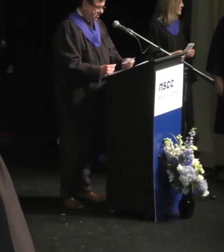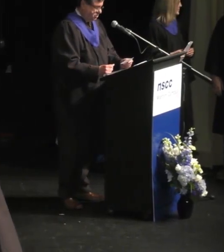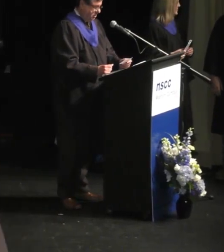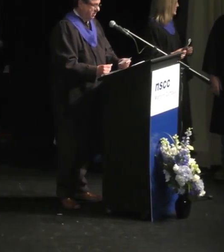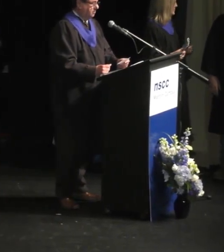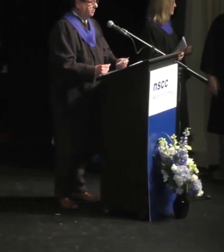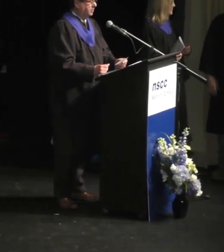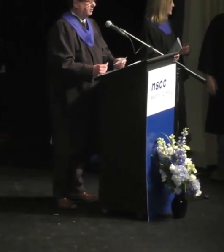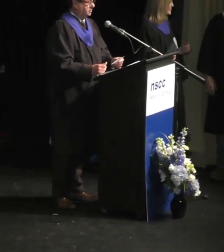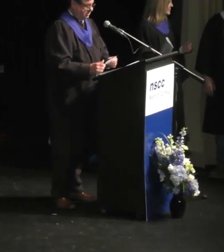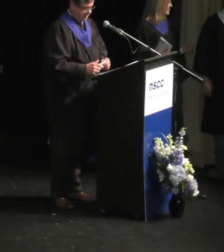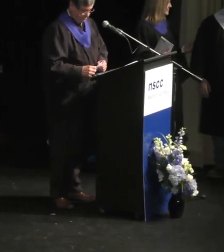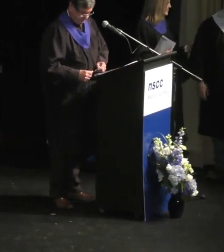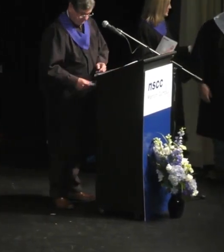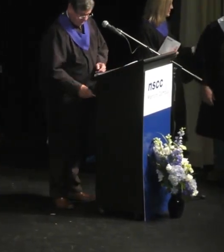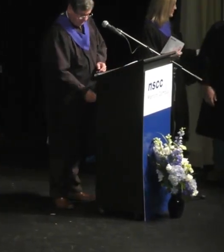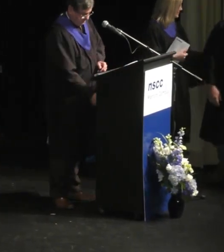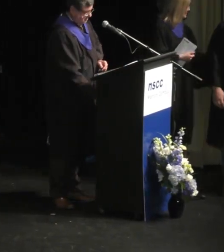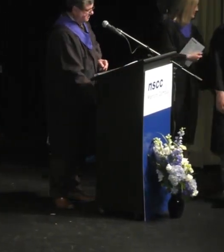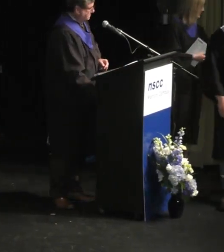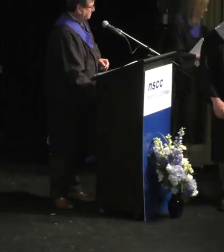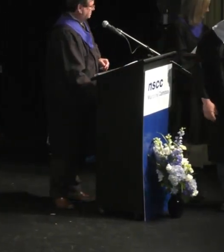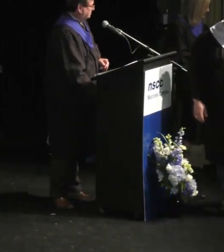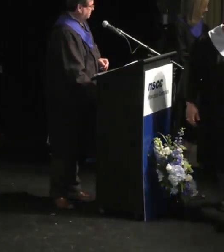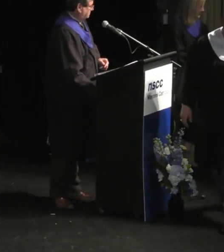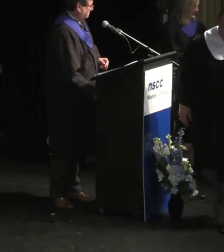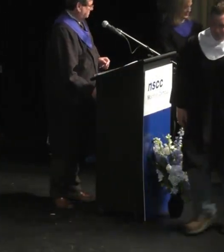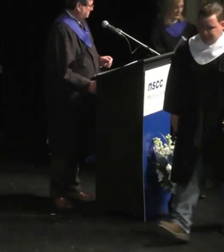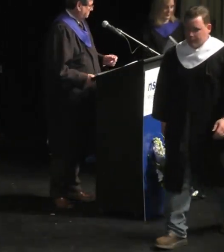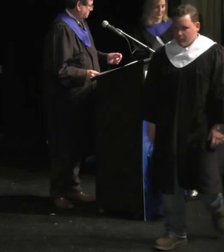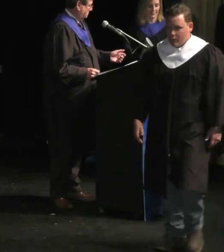Justin Ritchie with honors.